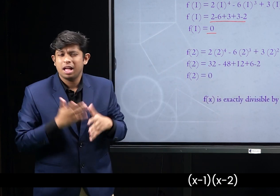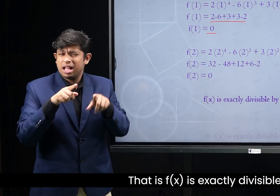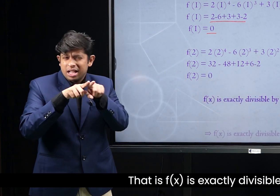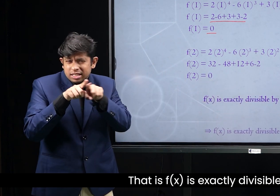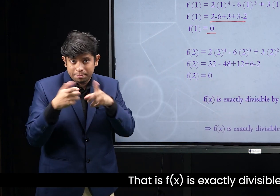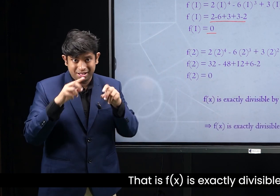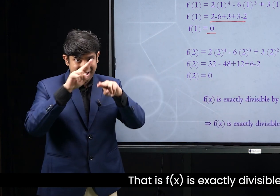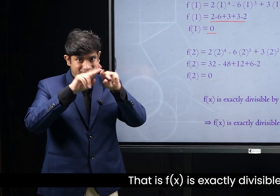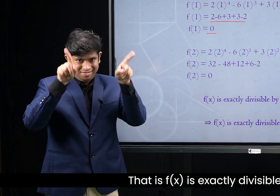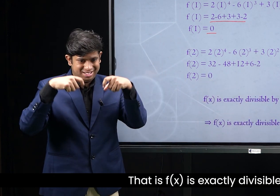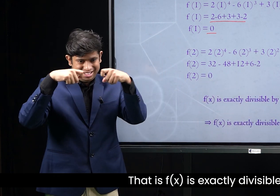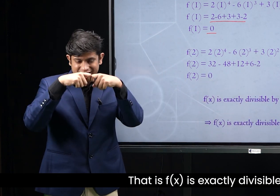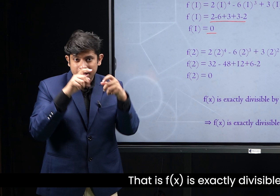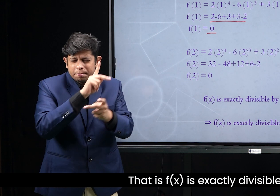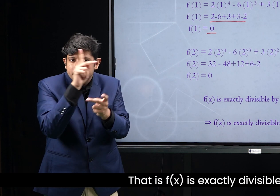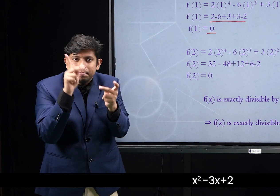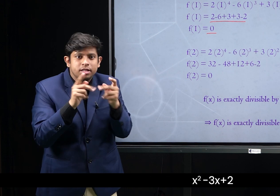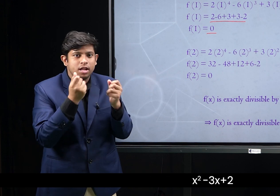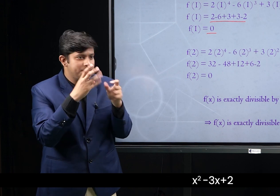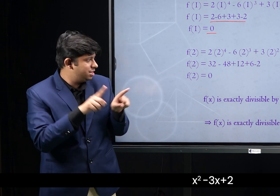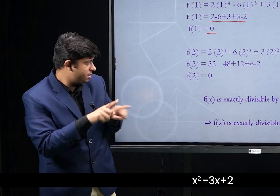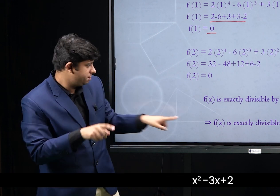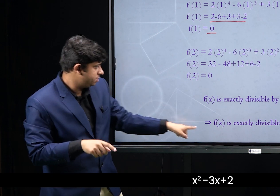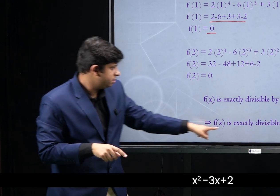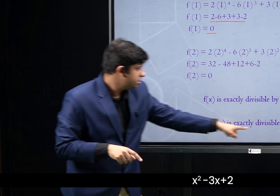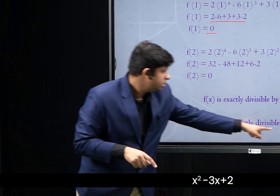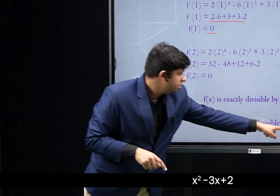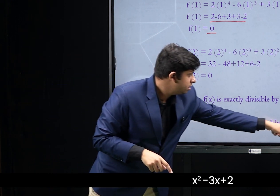That is, f of x is exactly divisible by x square minus 3 x plus 2.